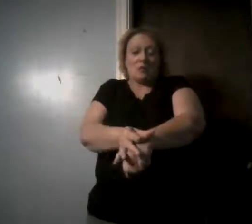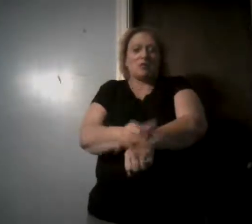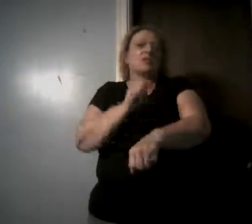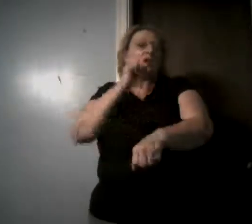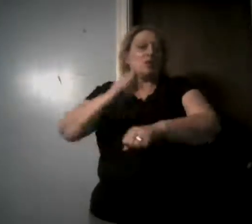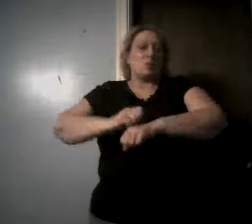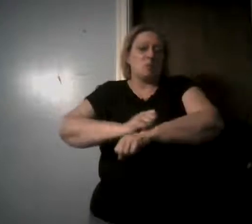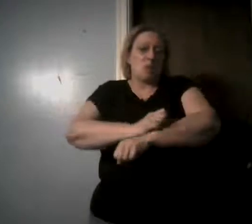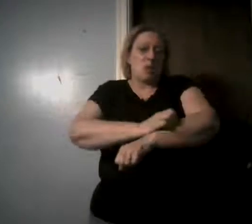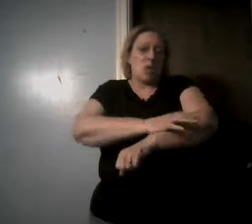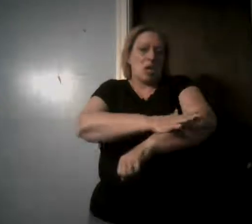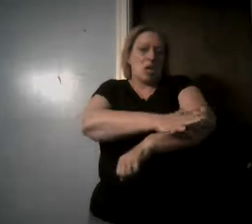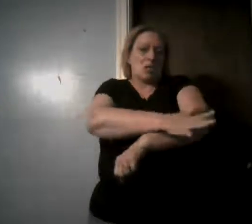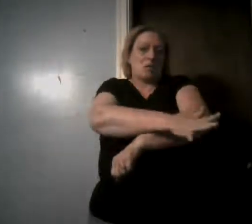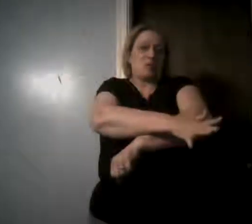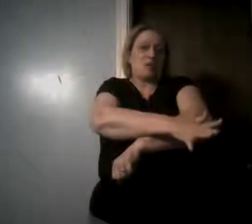Cells are called melanocytes.